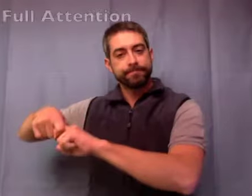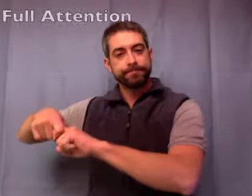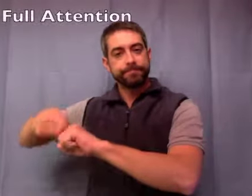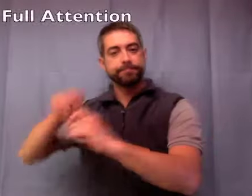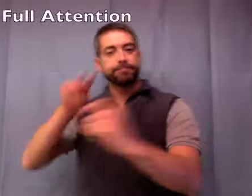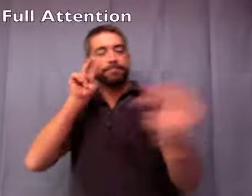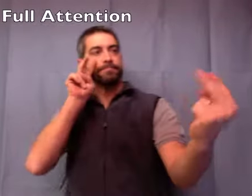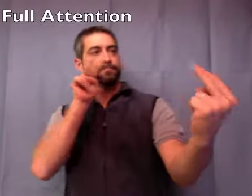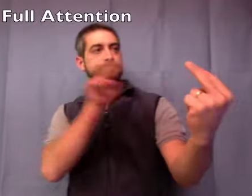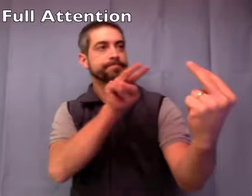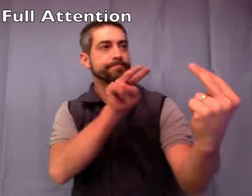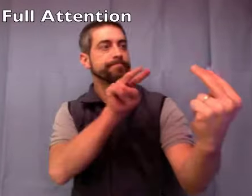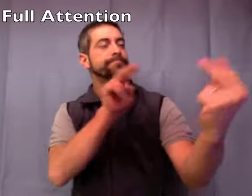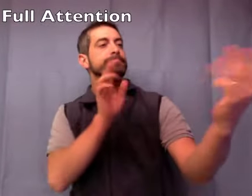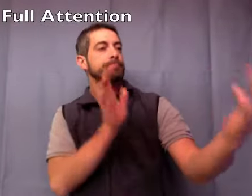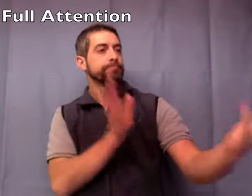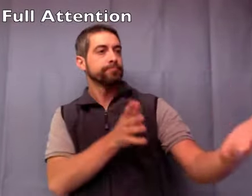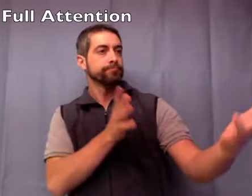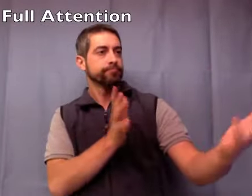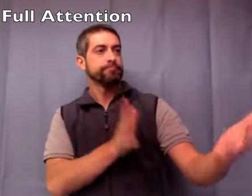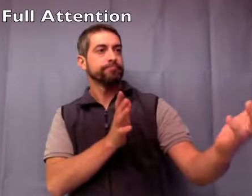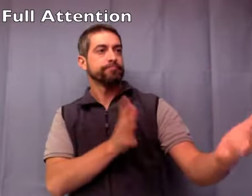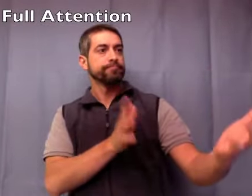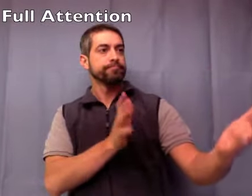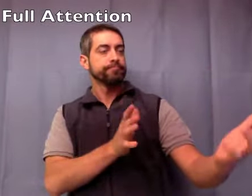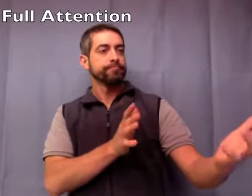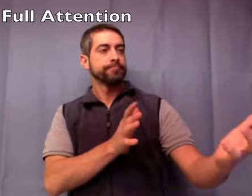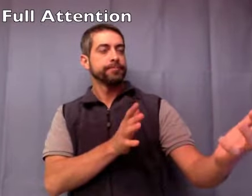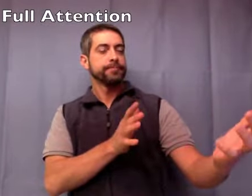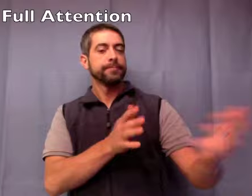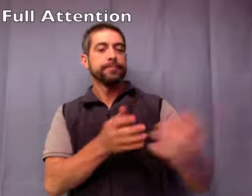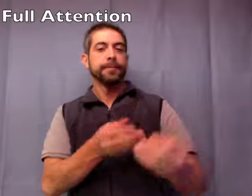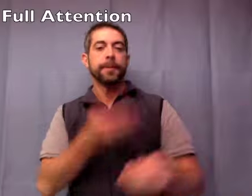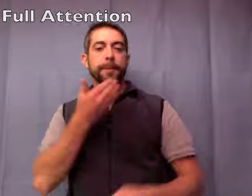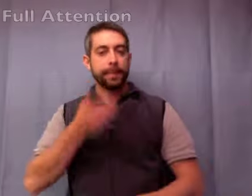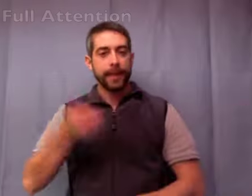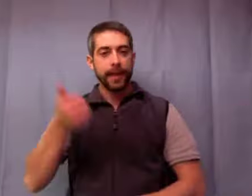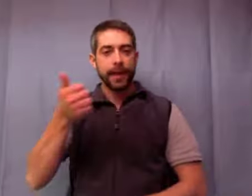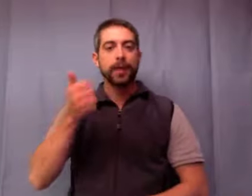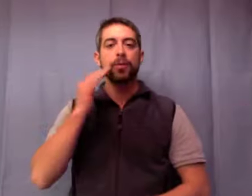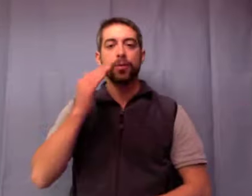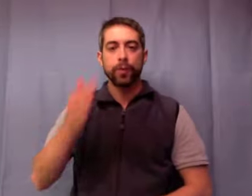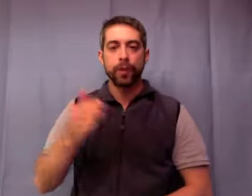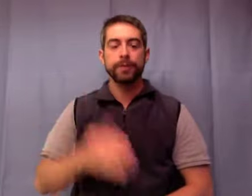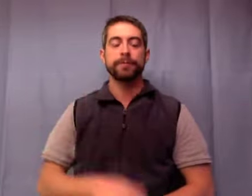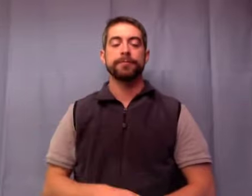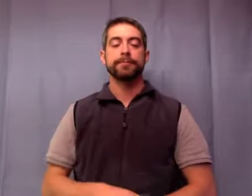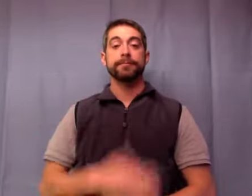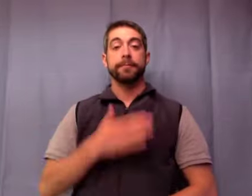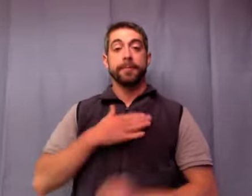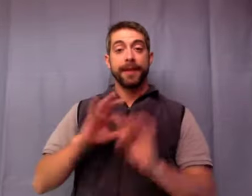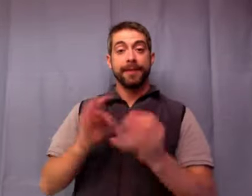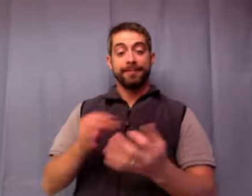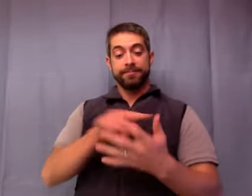My family of 5 speaks the same language, and we still have difficulties at